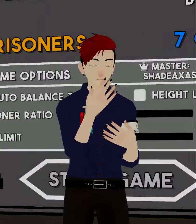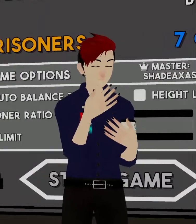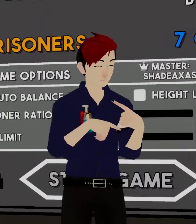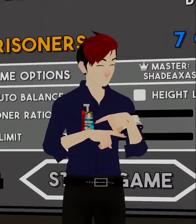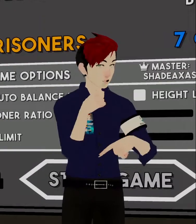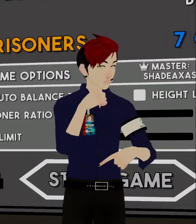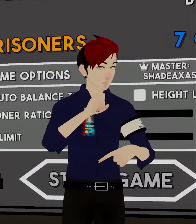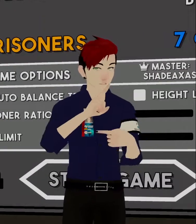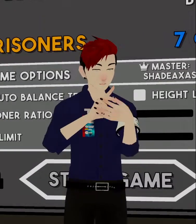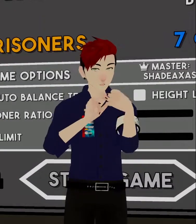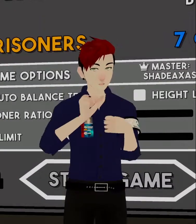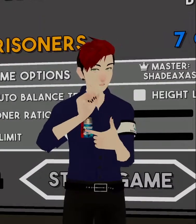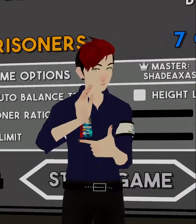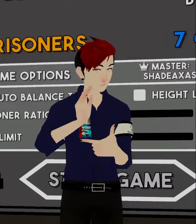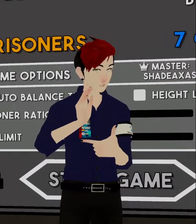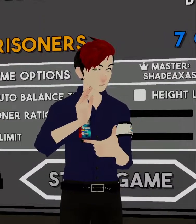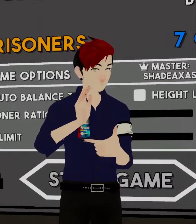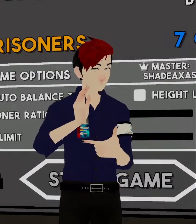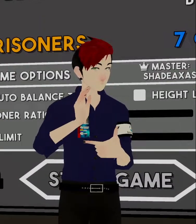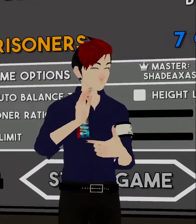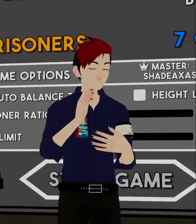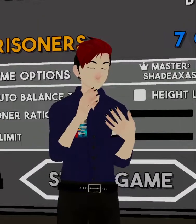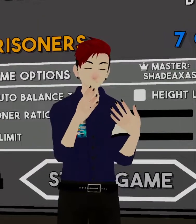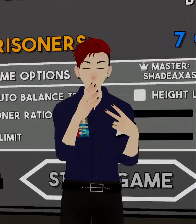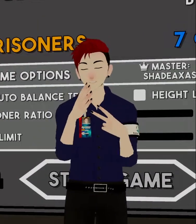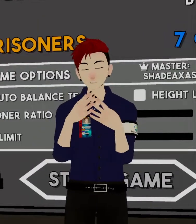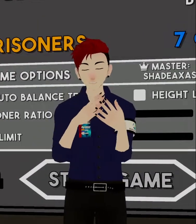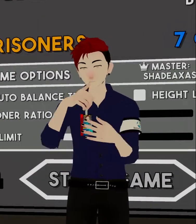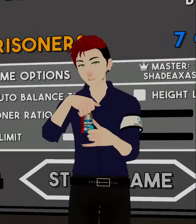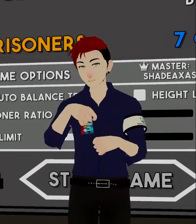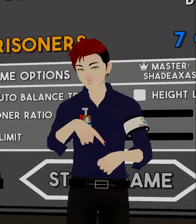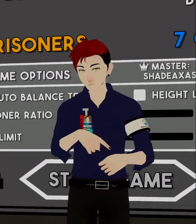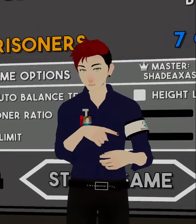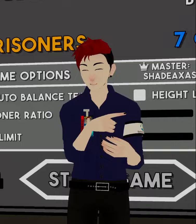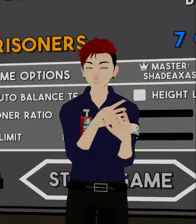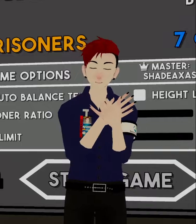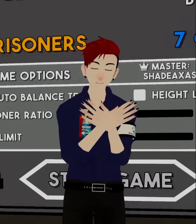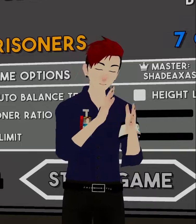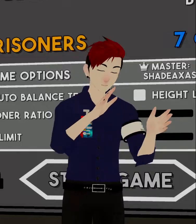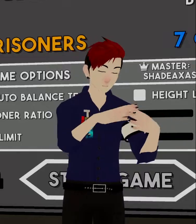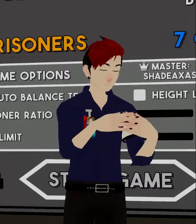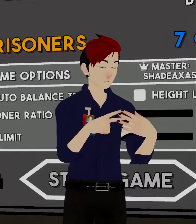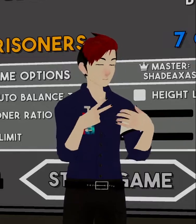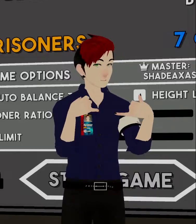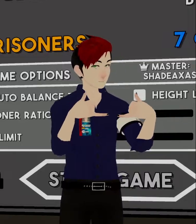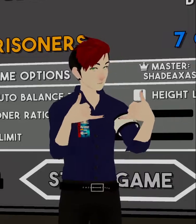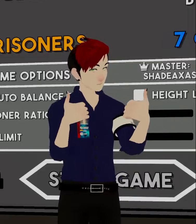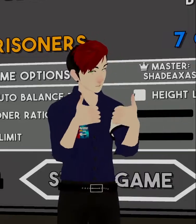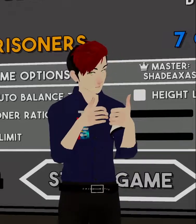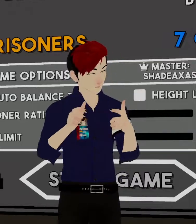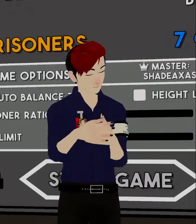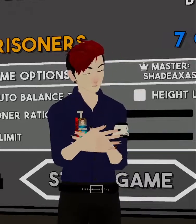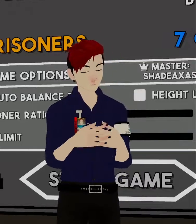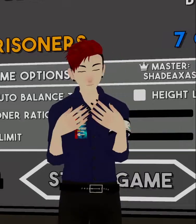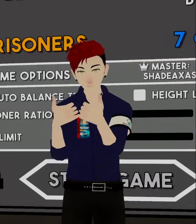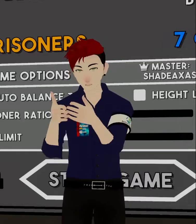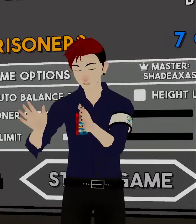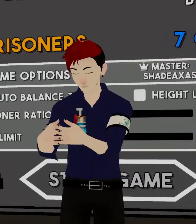a sign for rec. It's just whatever is in there. Is it a restroom? Is it a playroom? Is it a game